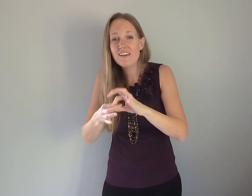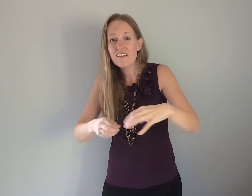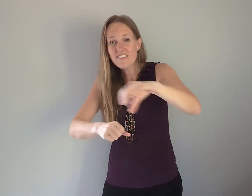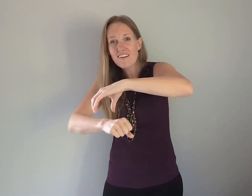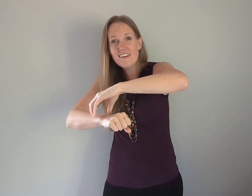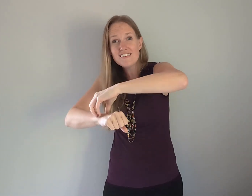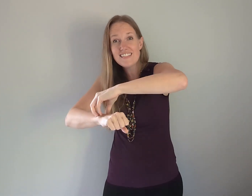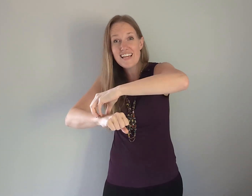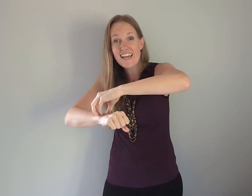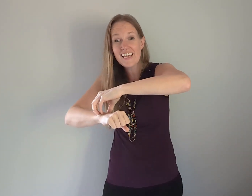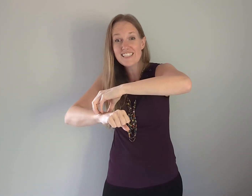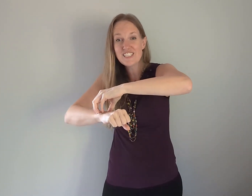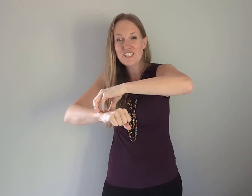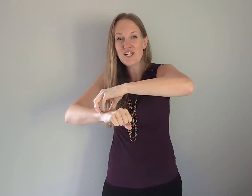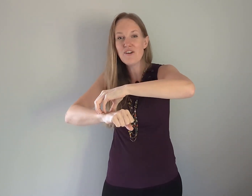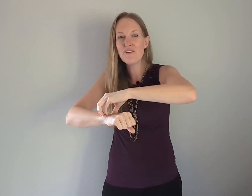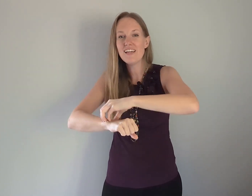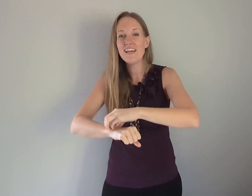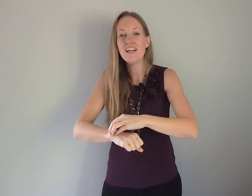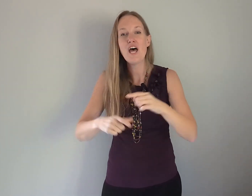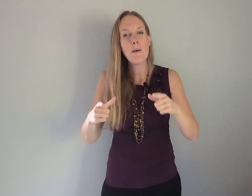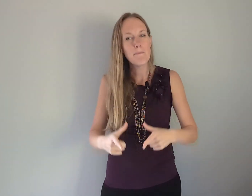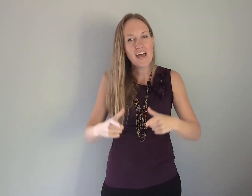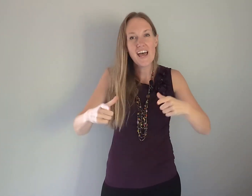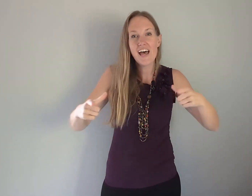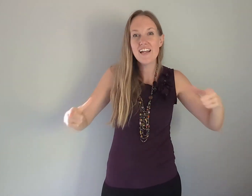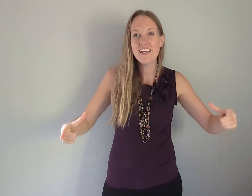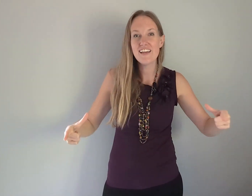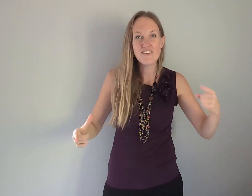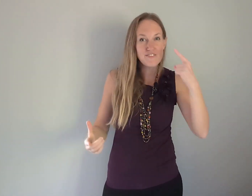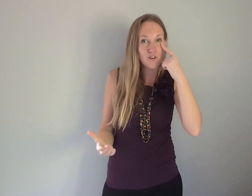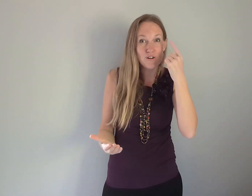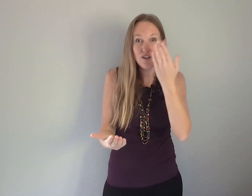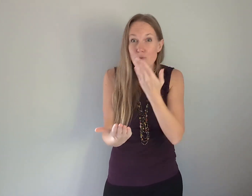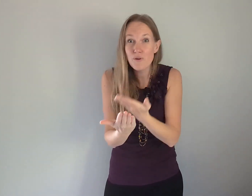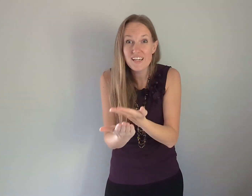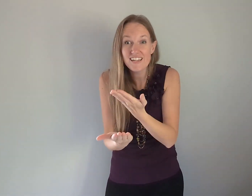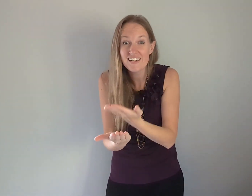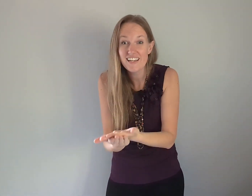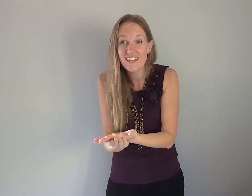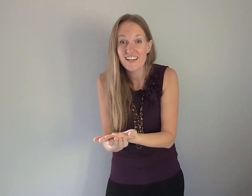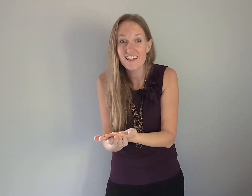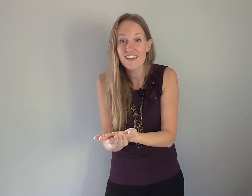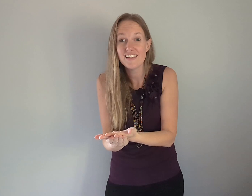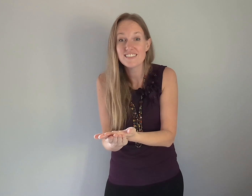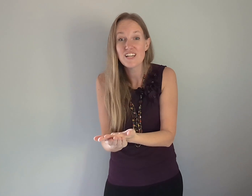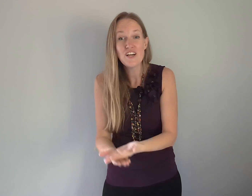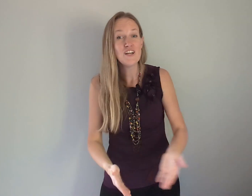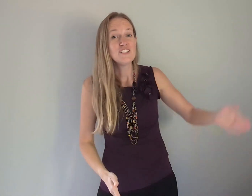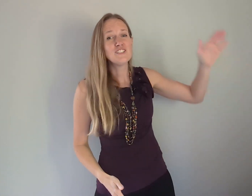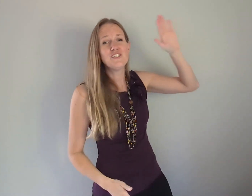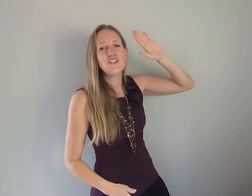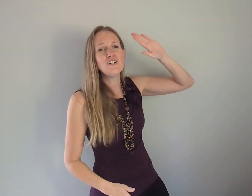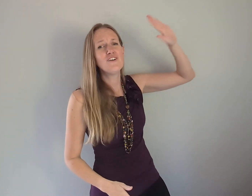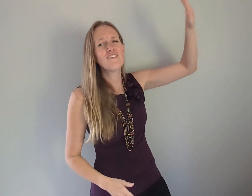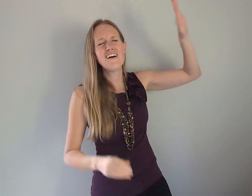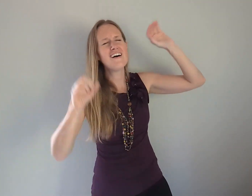with all nature in manifold witness to